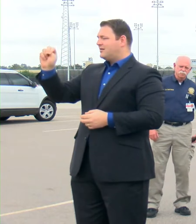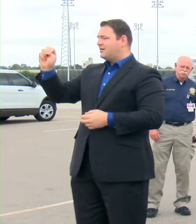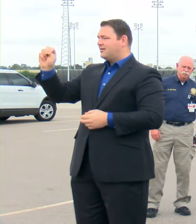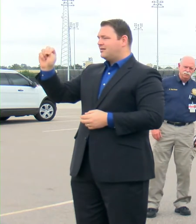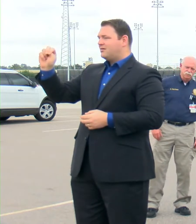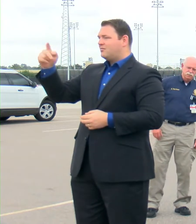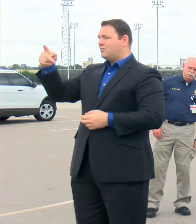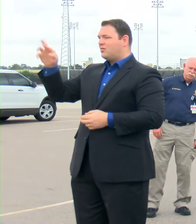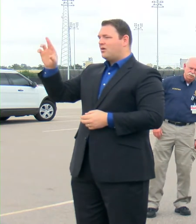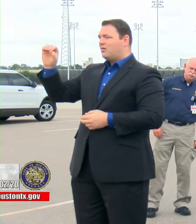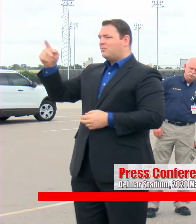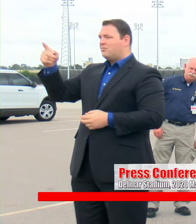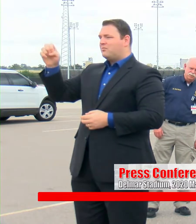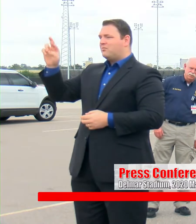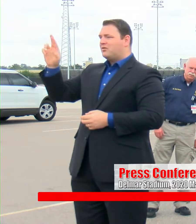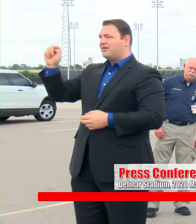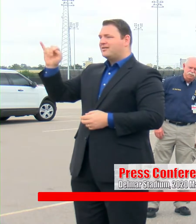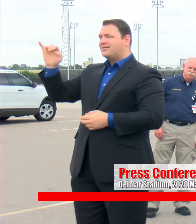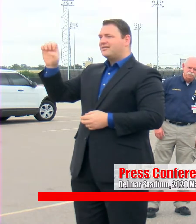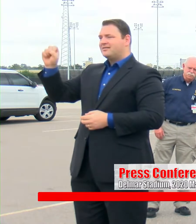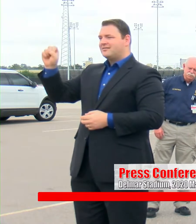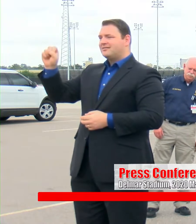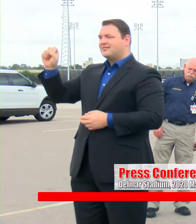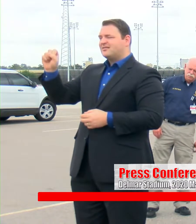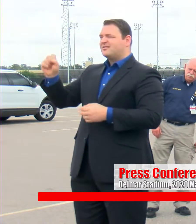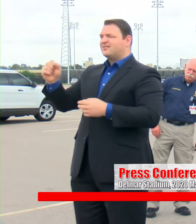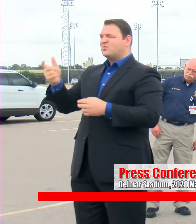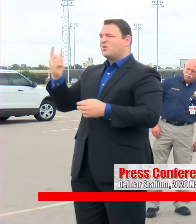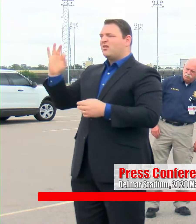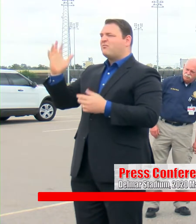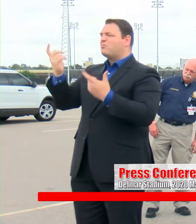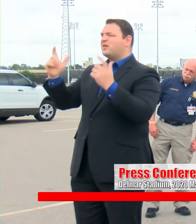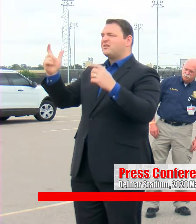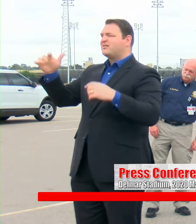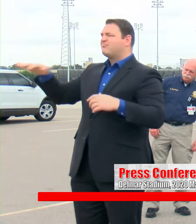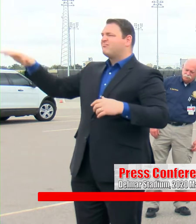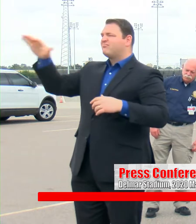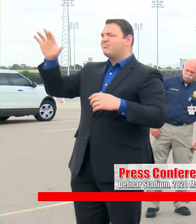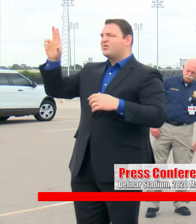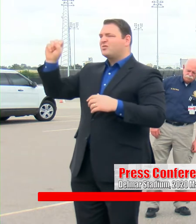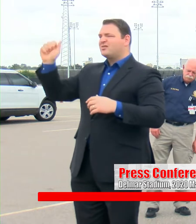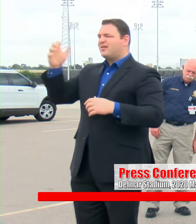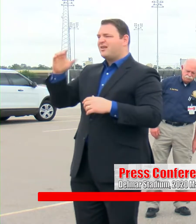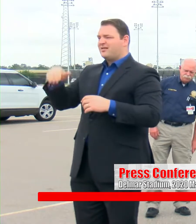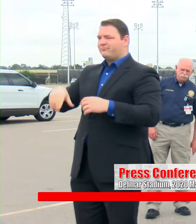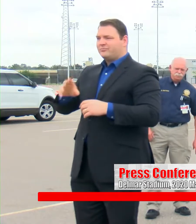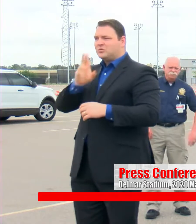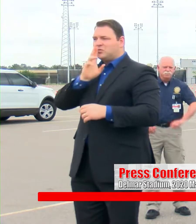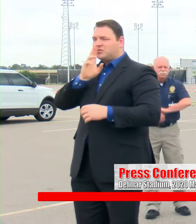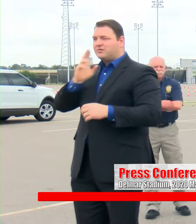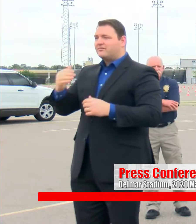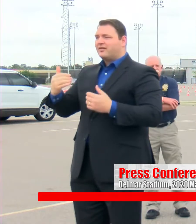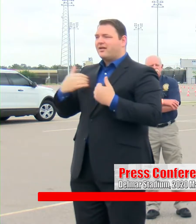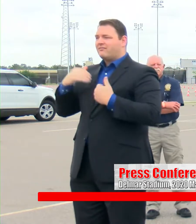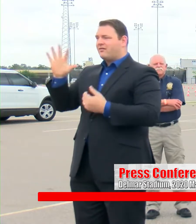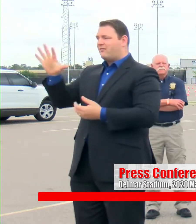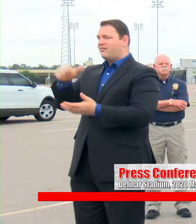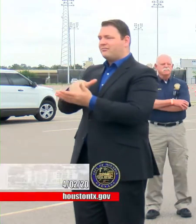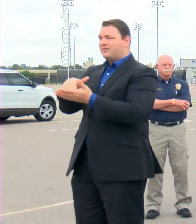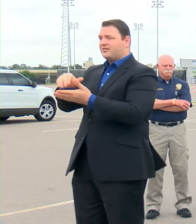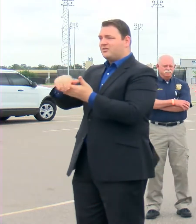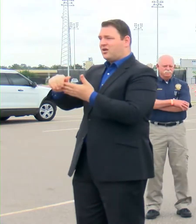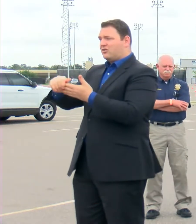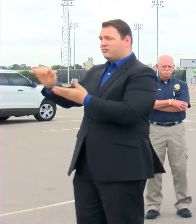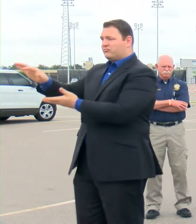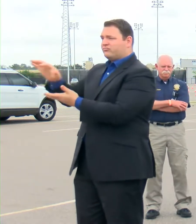their Camden Cares Resident Relief Program. They're placing like $5 million, Camden Properties. As you